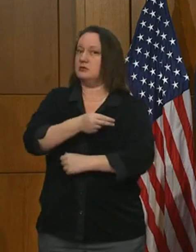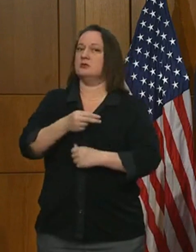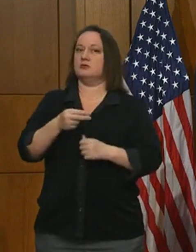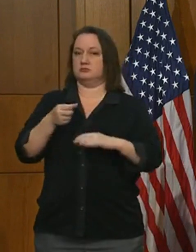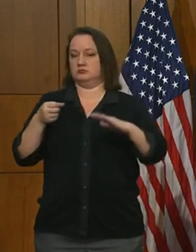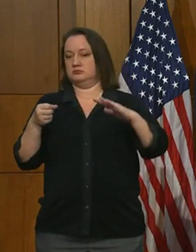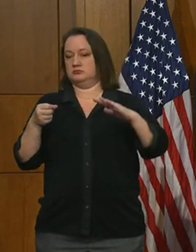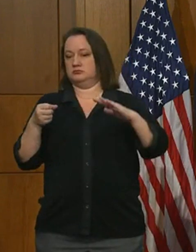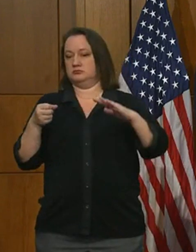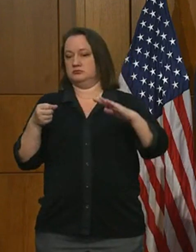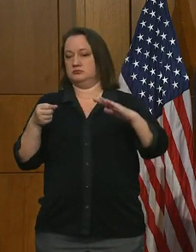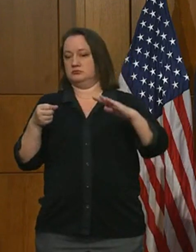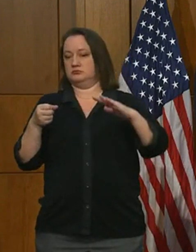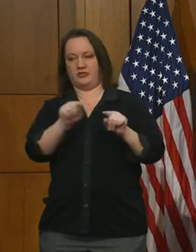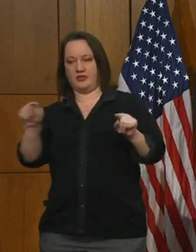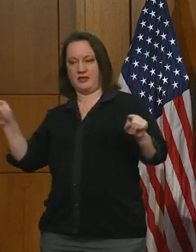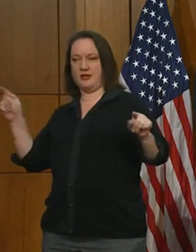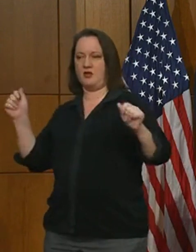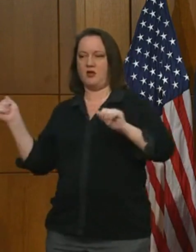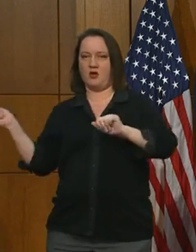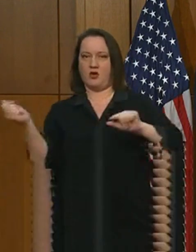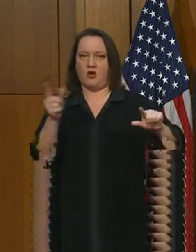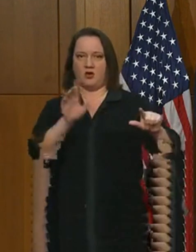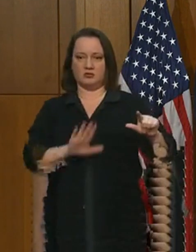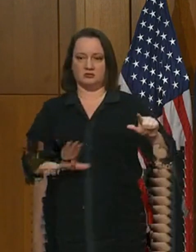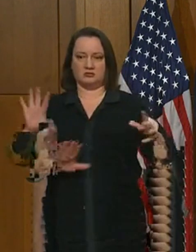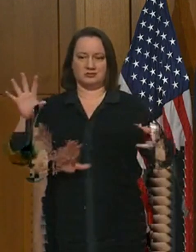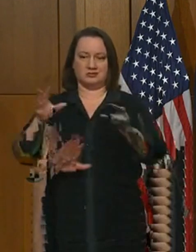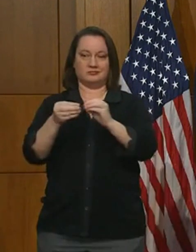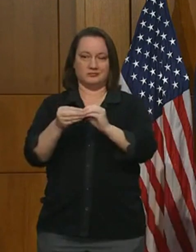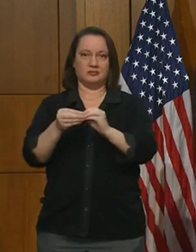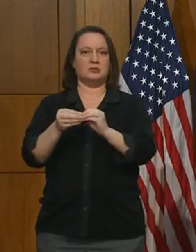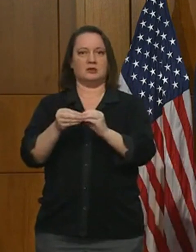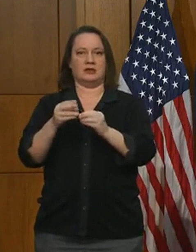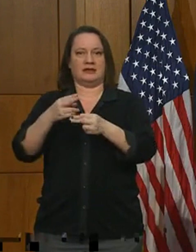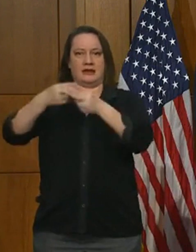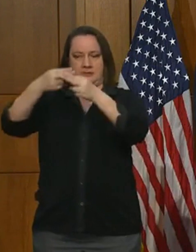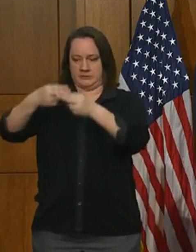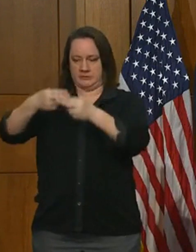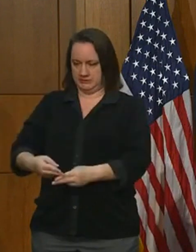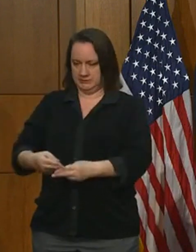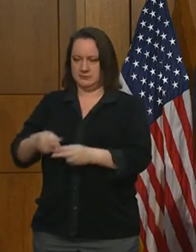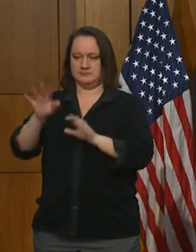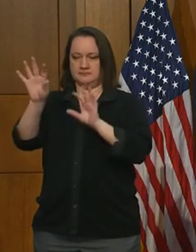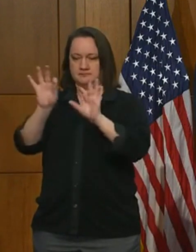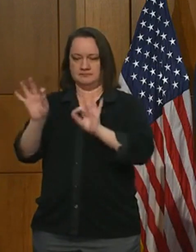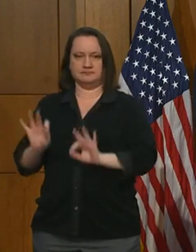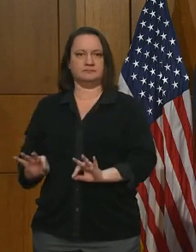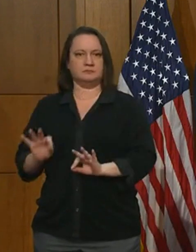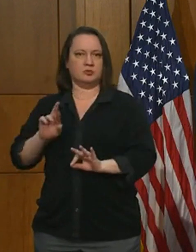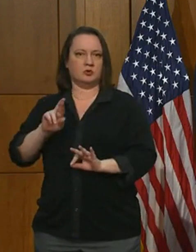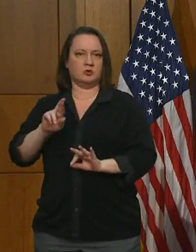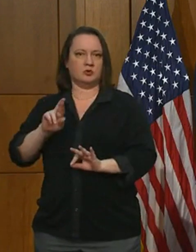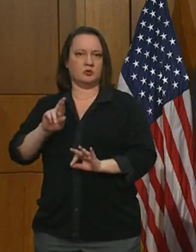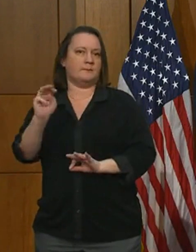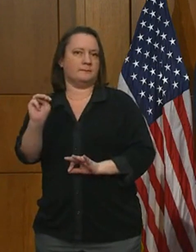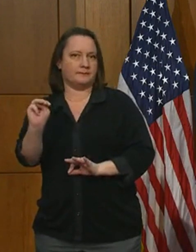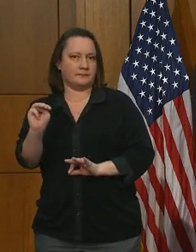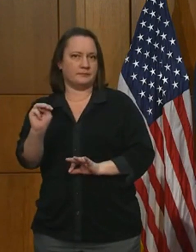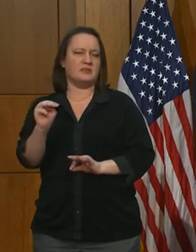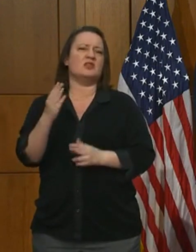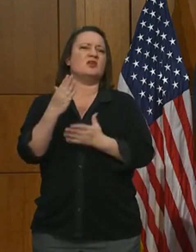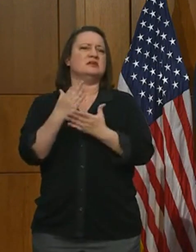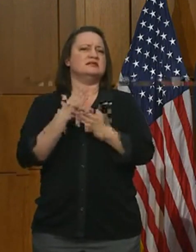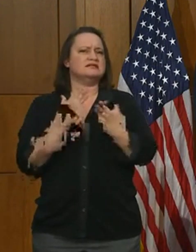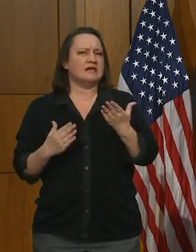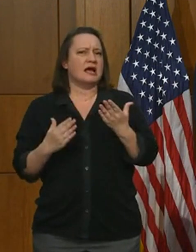requirements about how to use the medication that are determined by the FDA. So there's some restrictions. If you have real bad